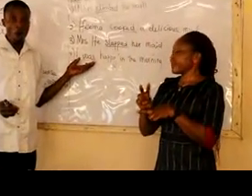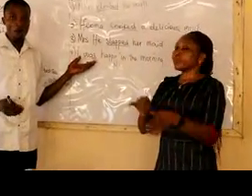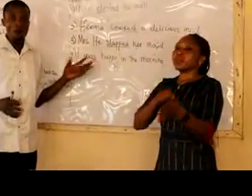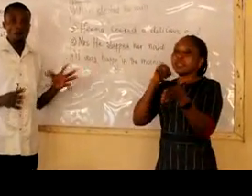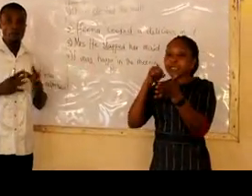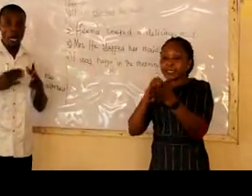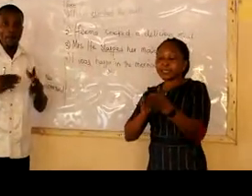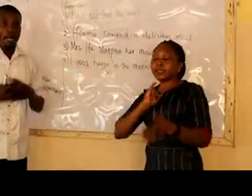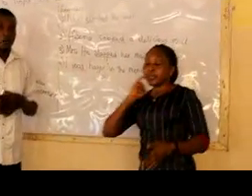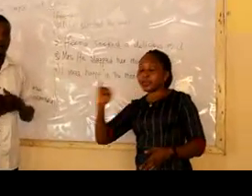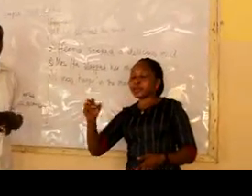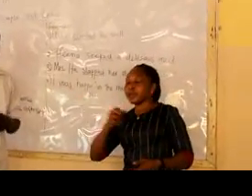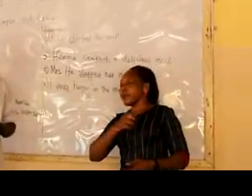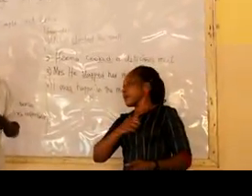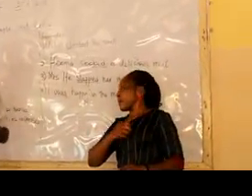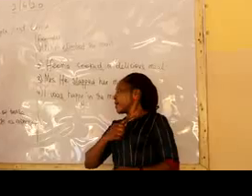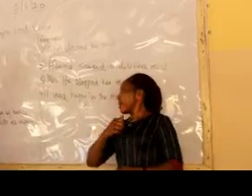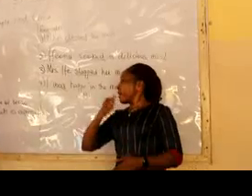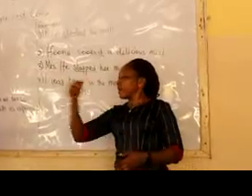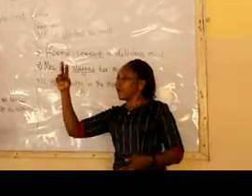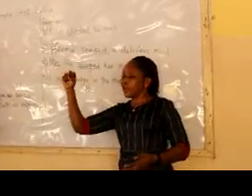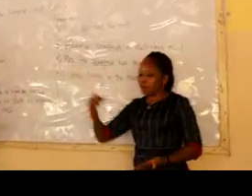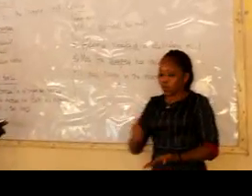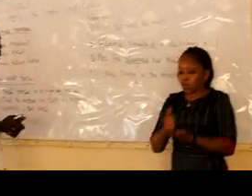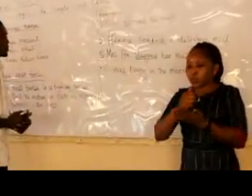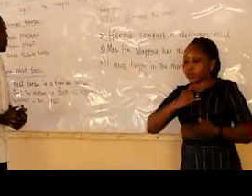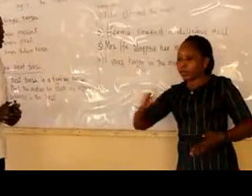verb called primary auxiliary verb.